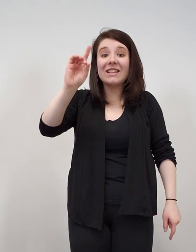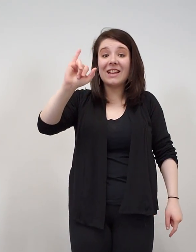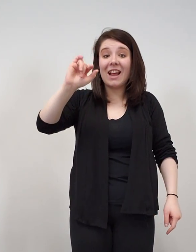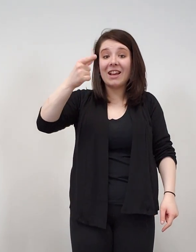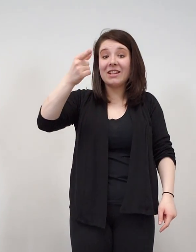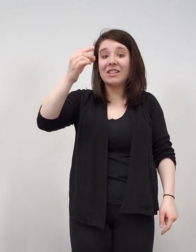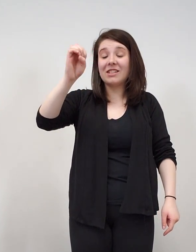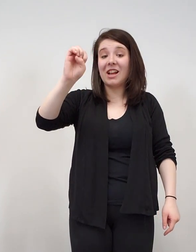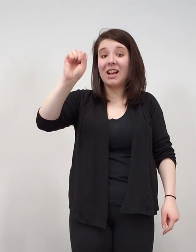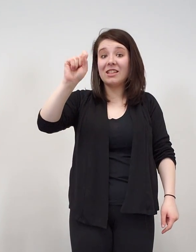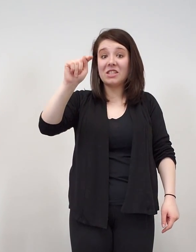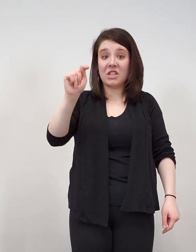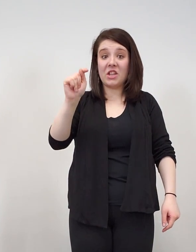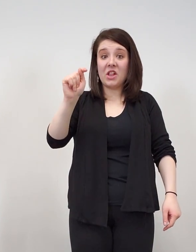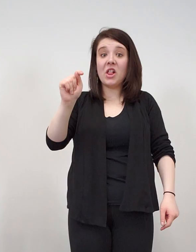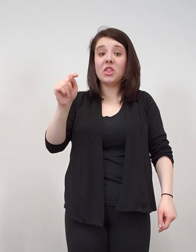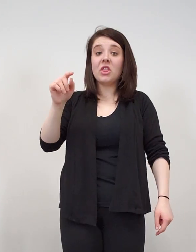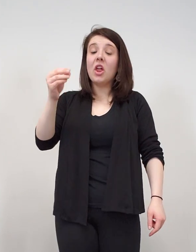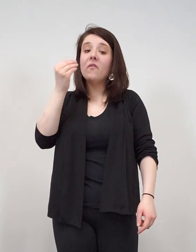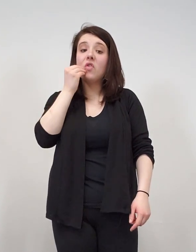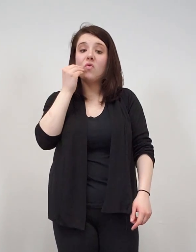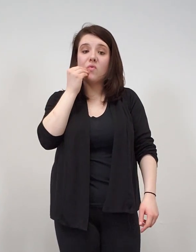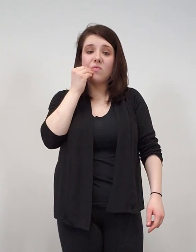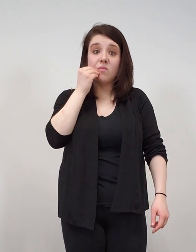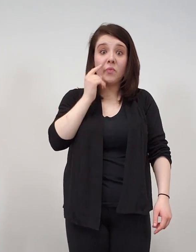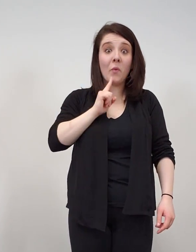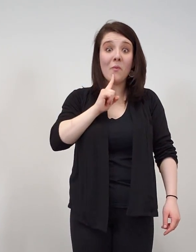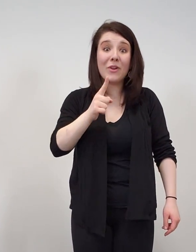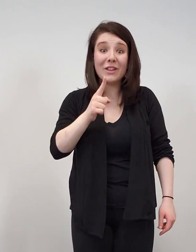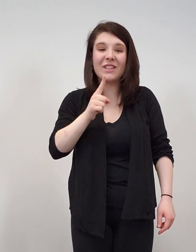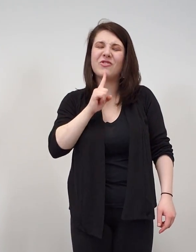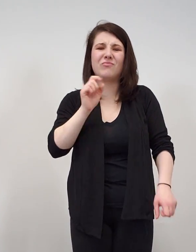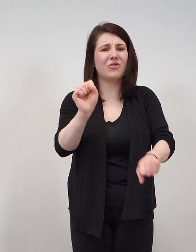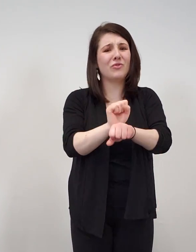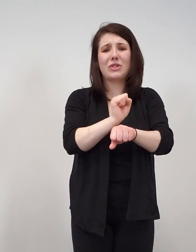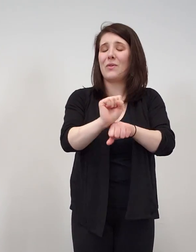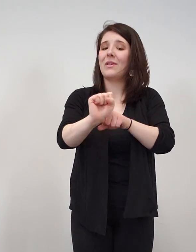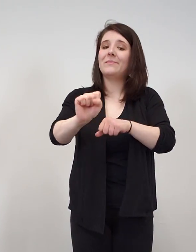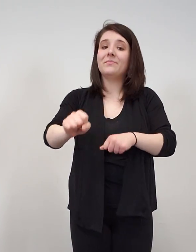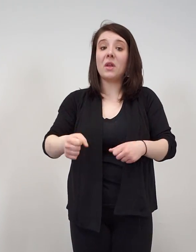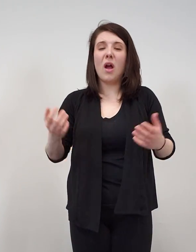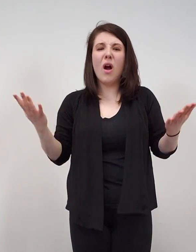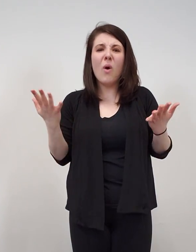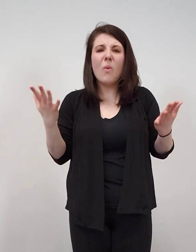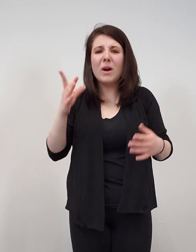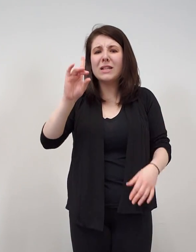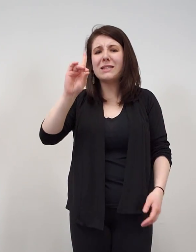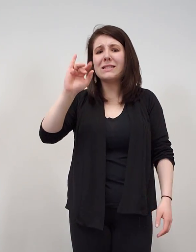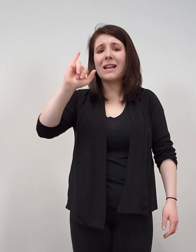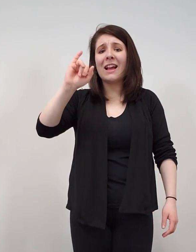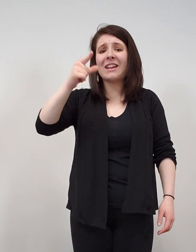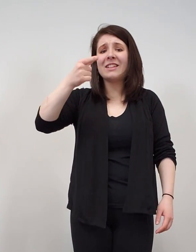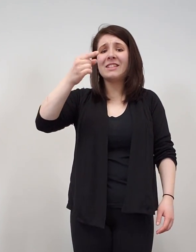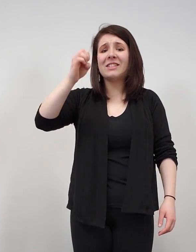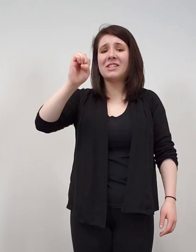Really? True story. What is digestion? Well, basically, when you digest